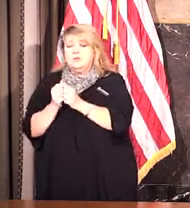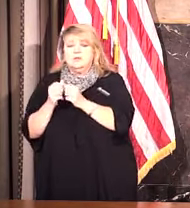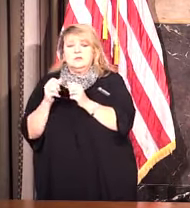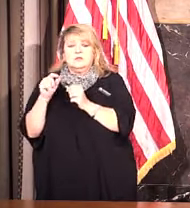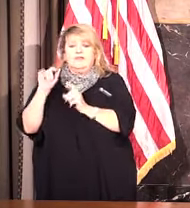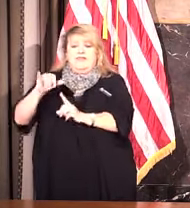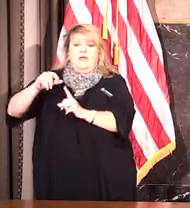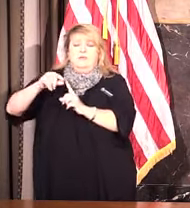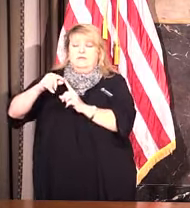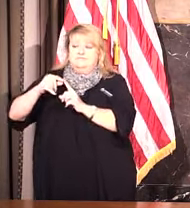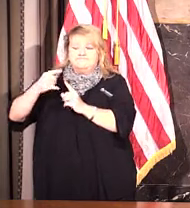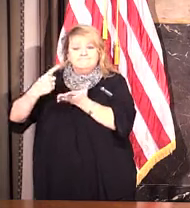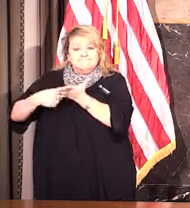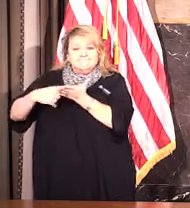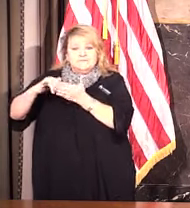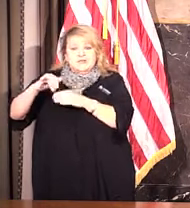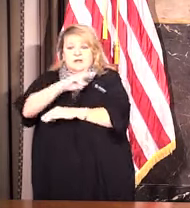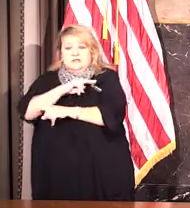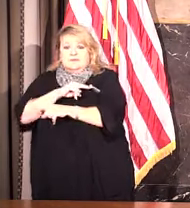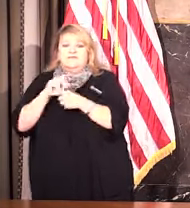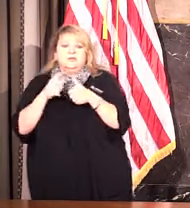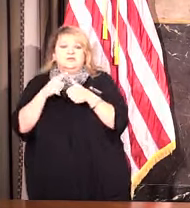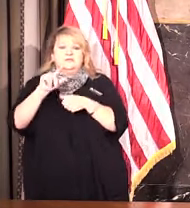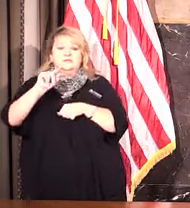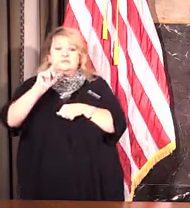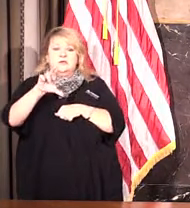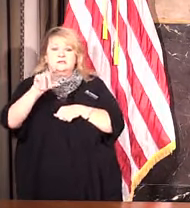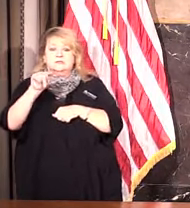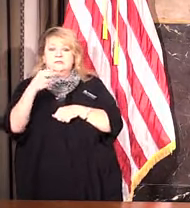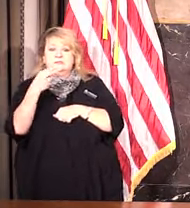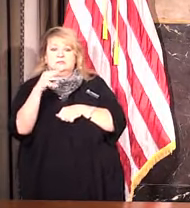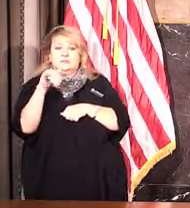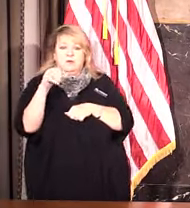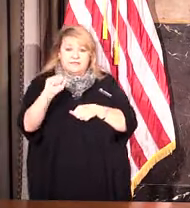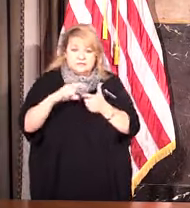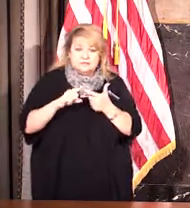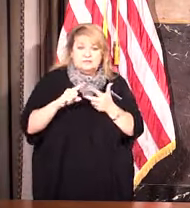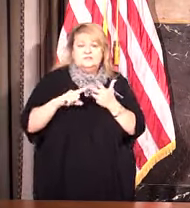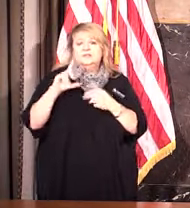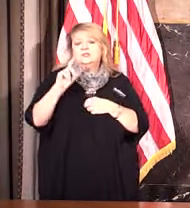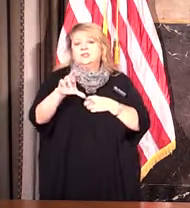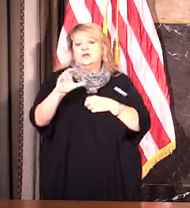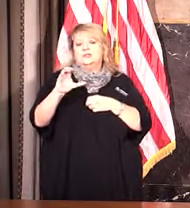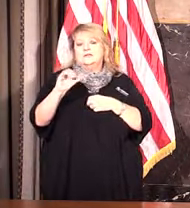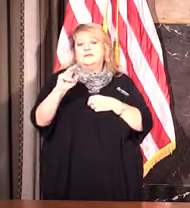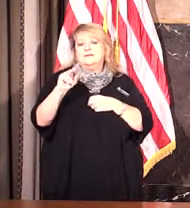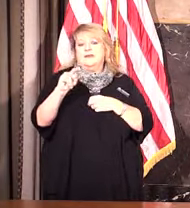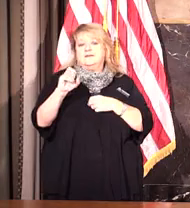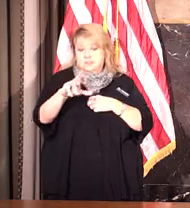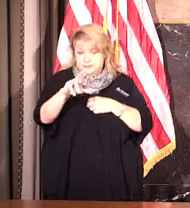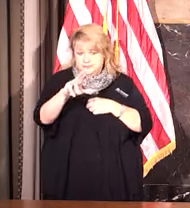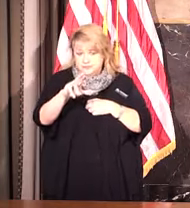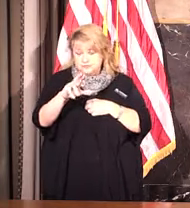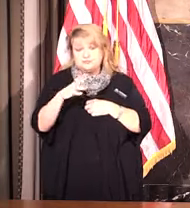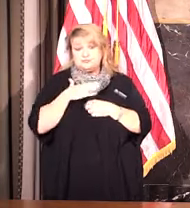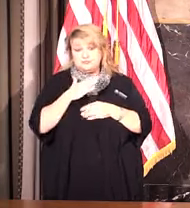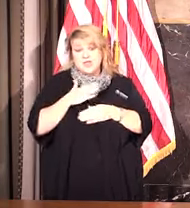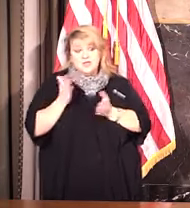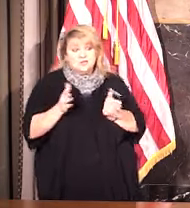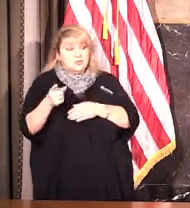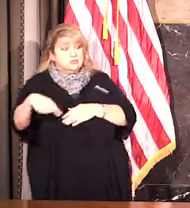up. Dr. Thomas will be followed by Dr. Cantor. I would encourage you to ask questions of